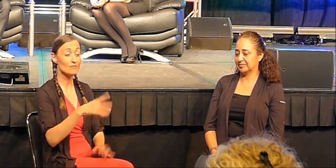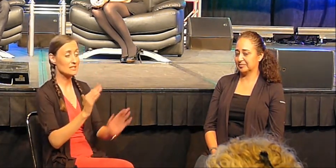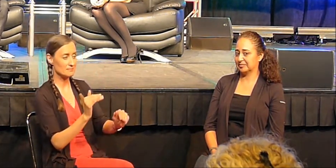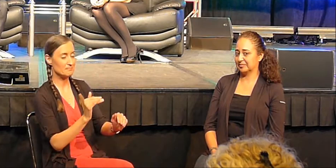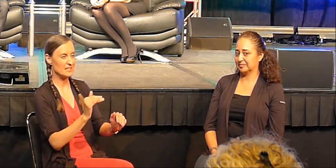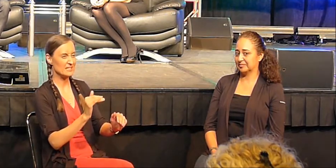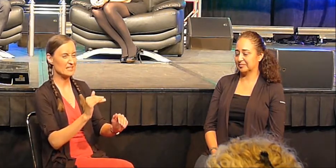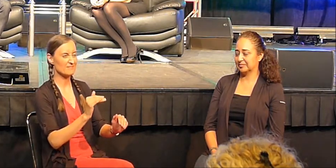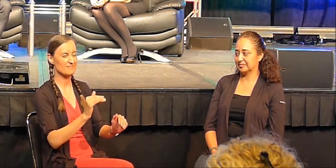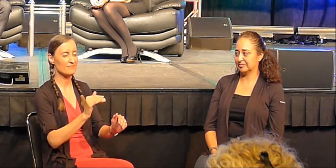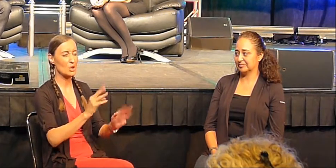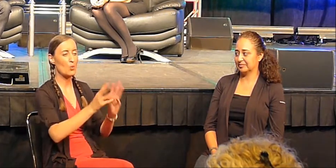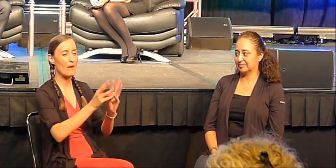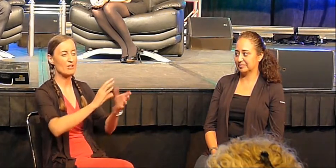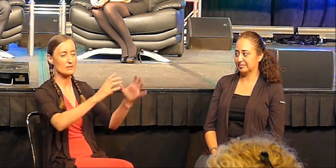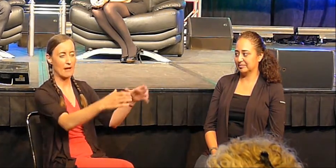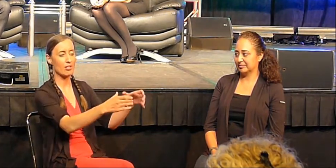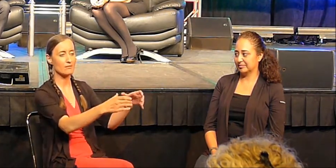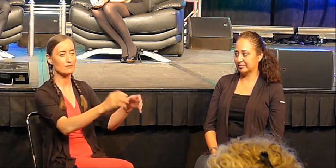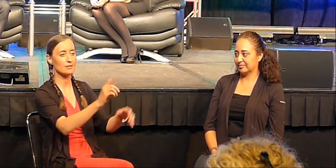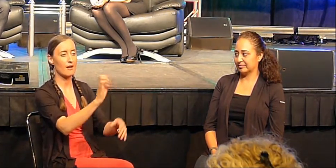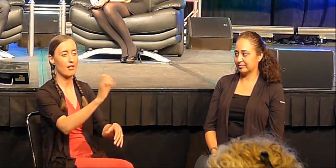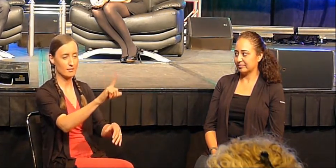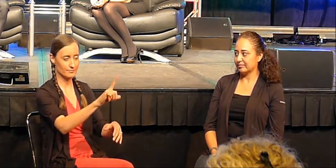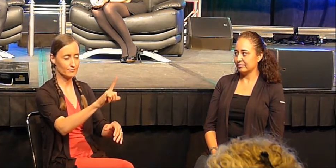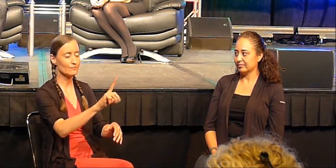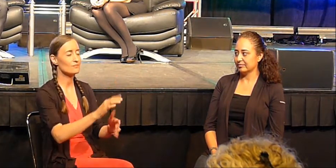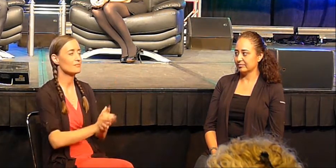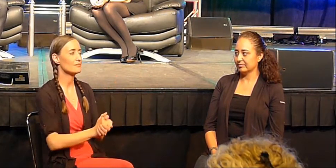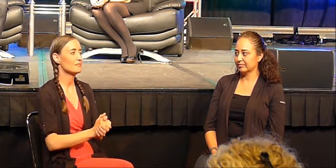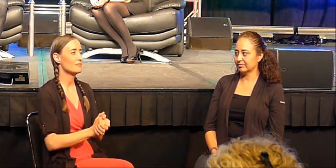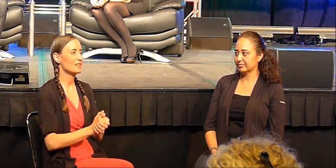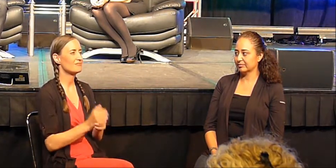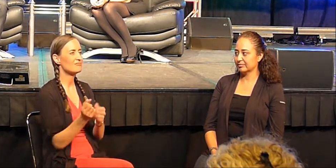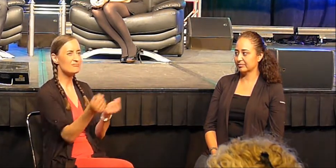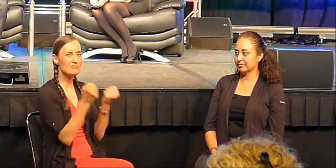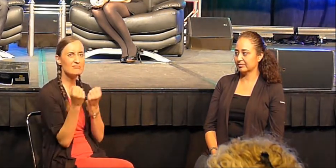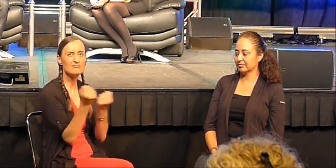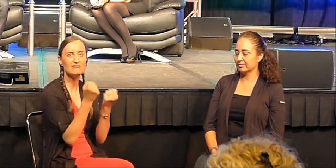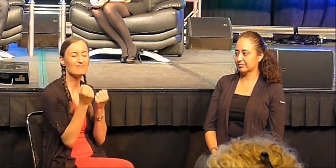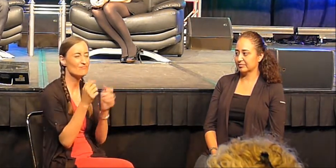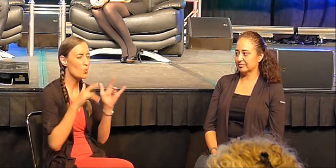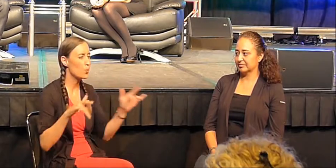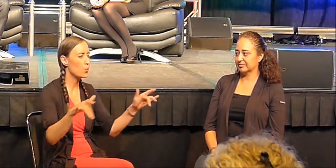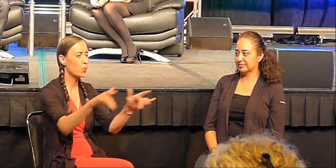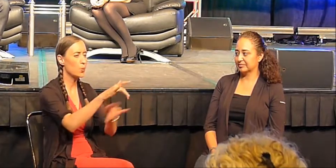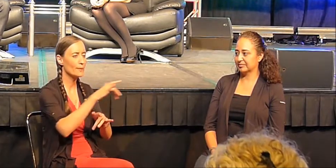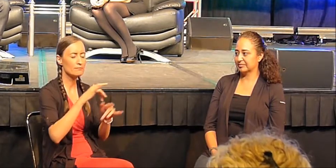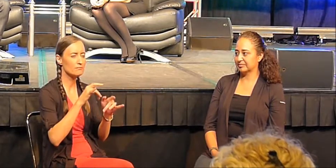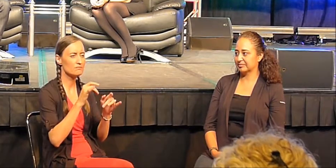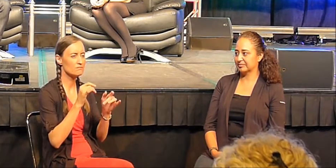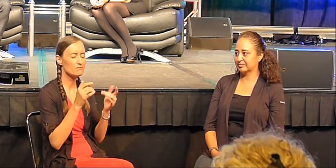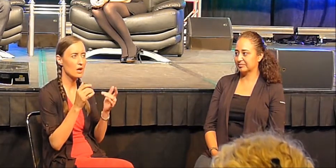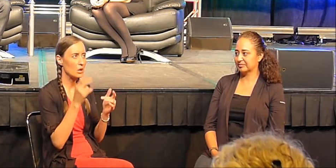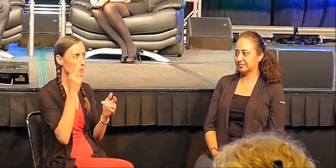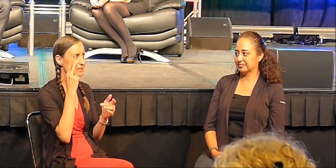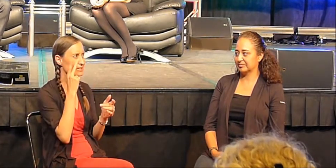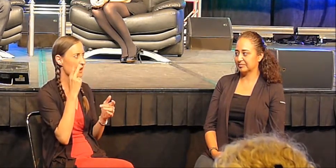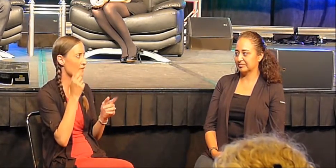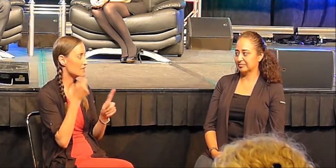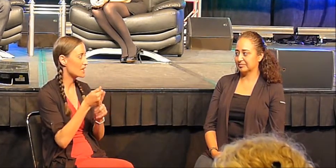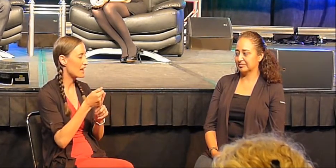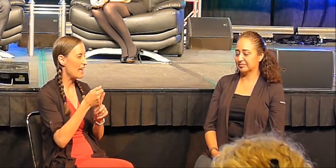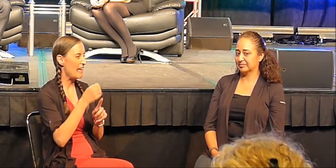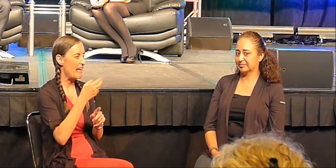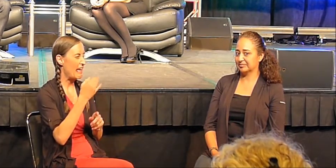cell appearing, right? And we're driving around and we don't see anybody, and suddenly there's hail the size of golf